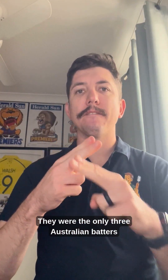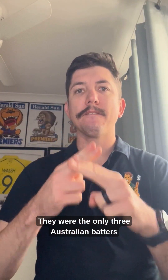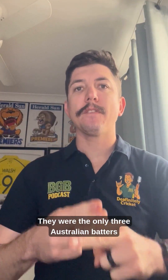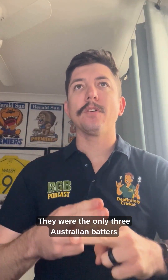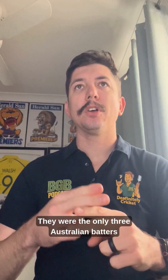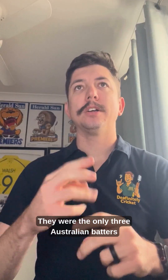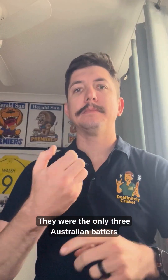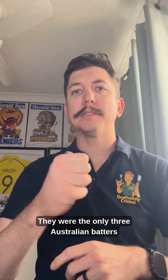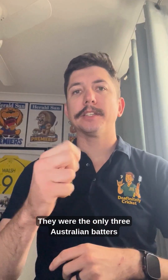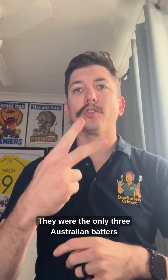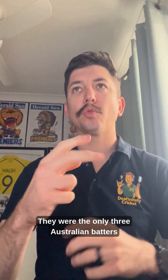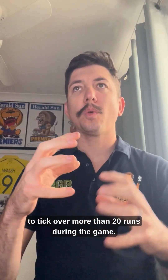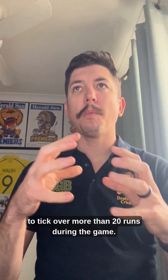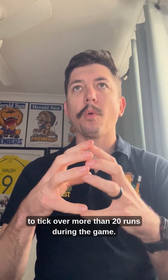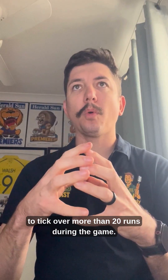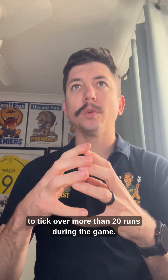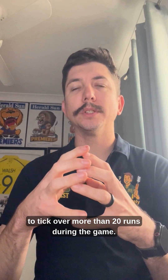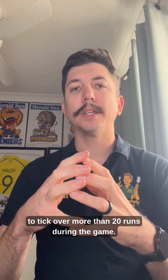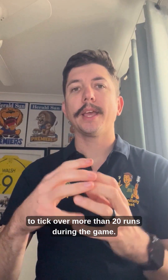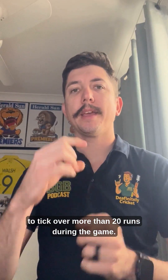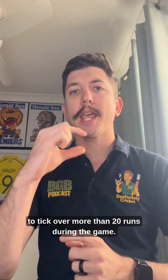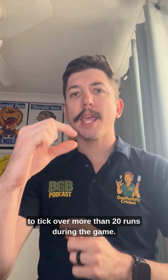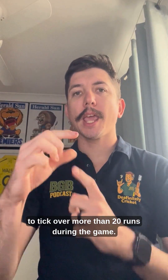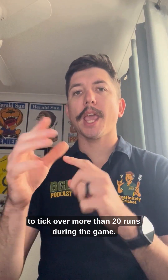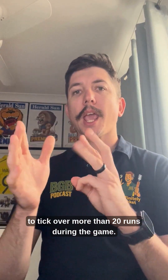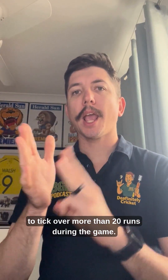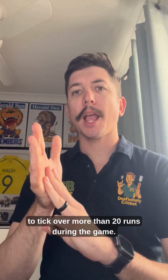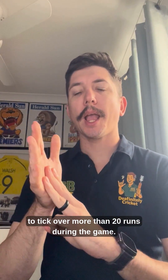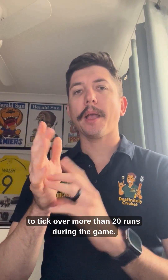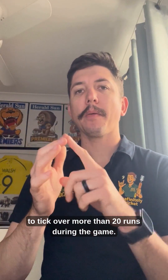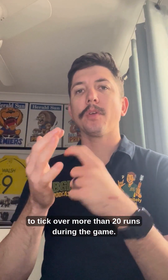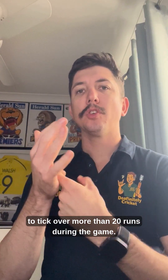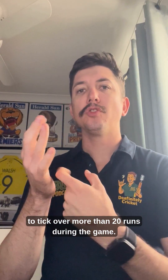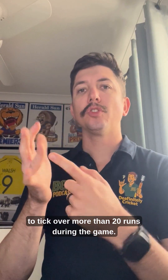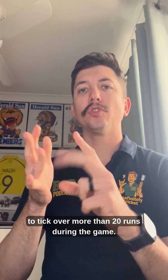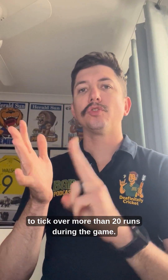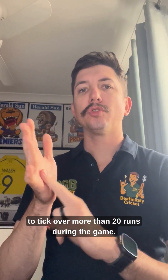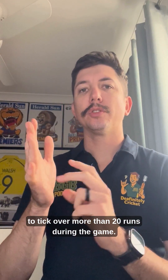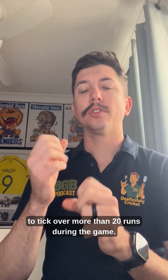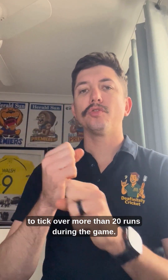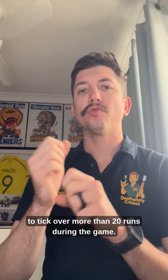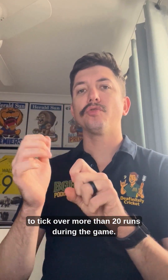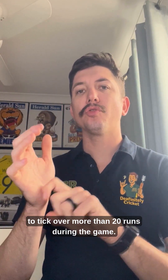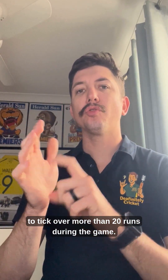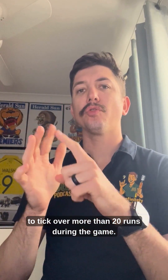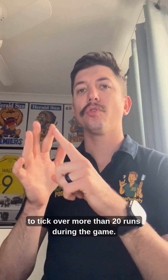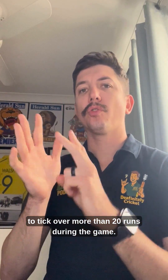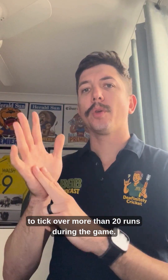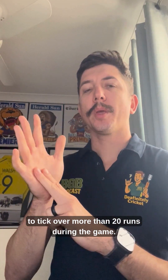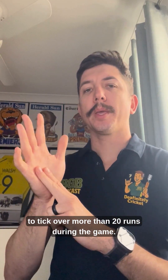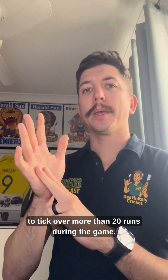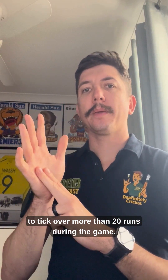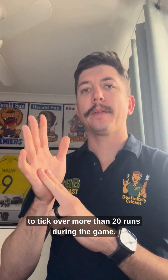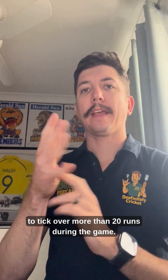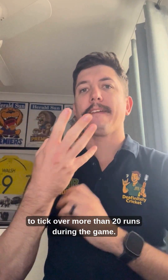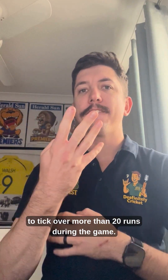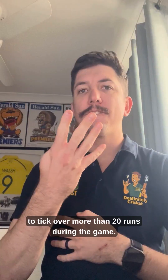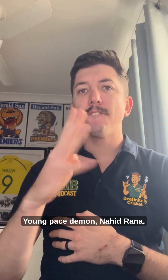3 Australian batters to tick over more than 20 runs during the game.